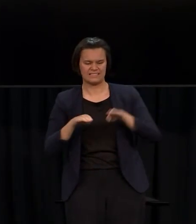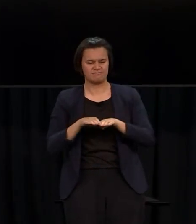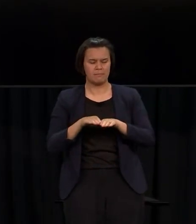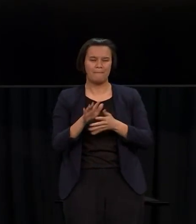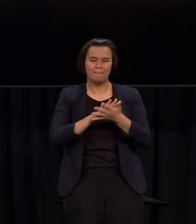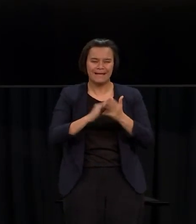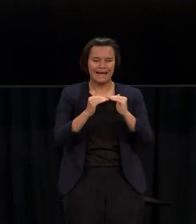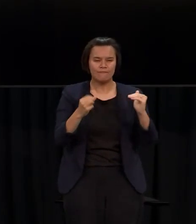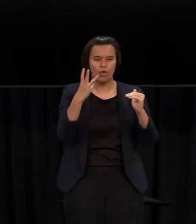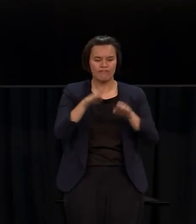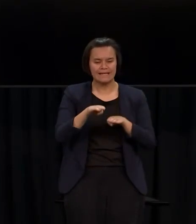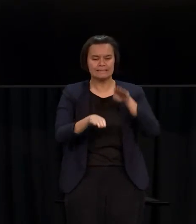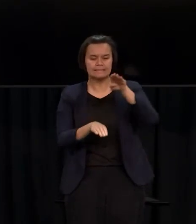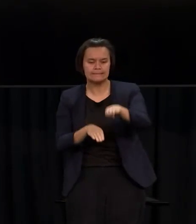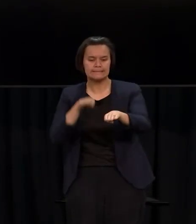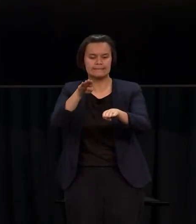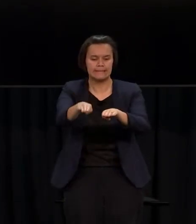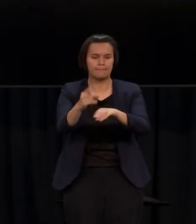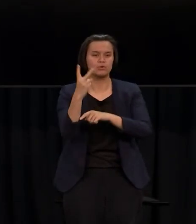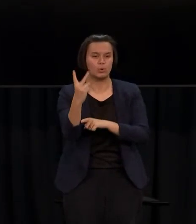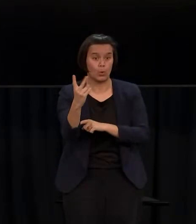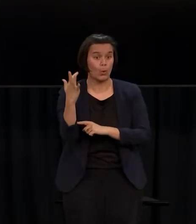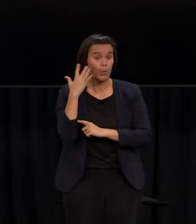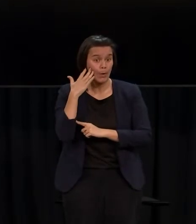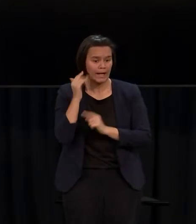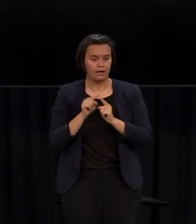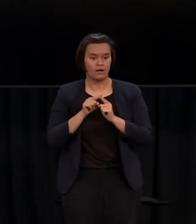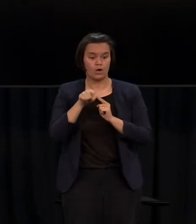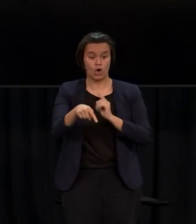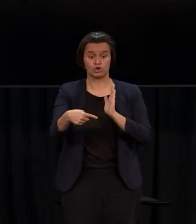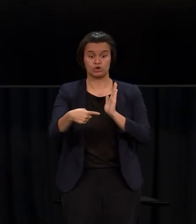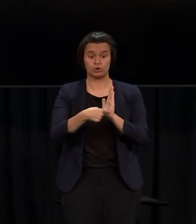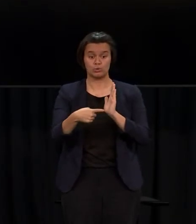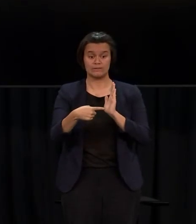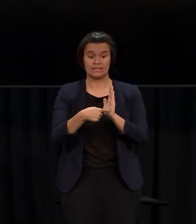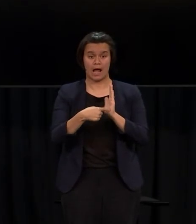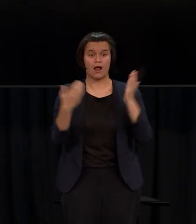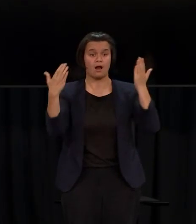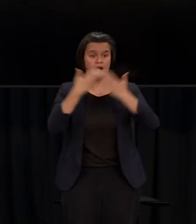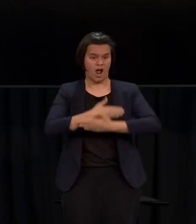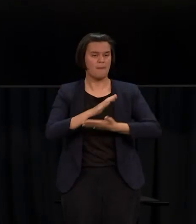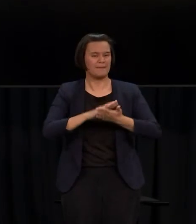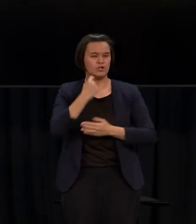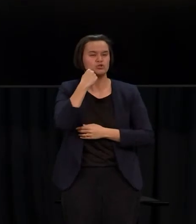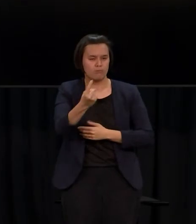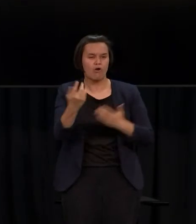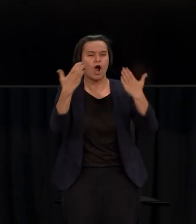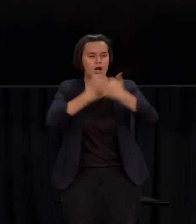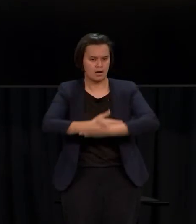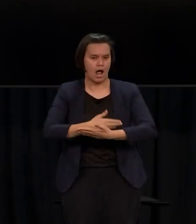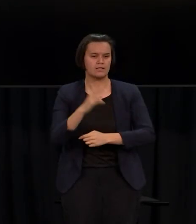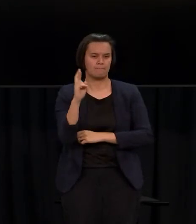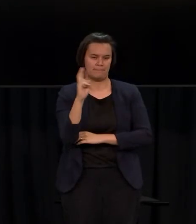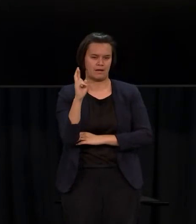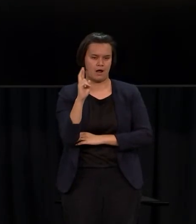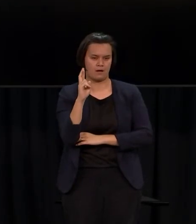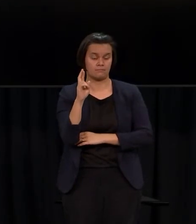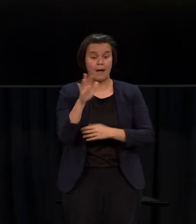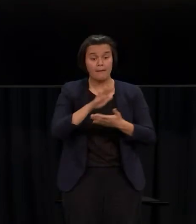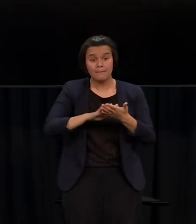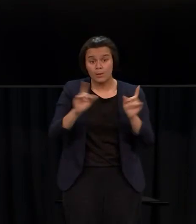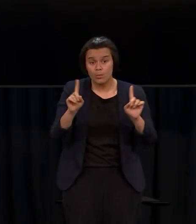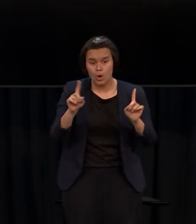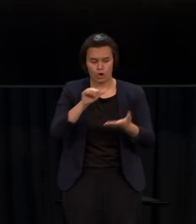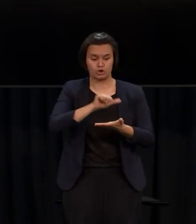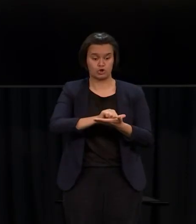p.m. A reminder that this step down means that retail will open their doors with the usual measures of wearing face masks